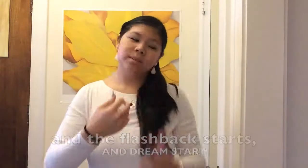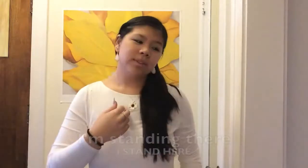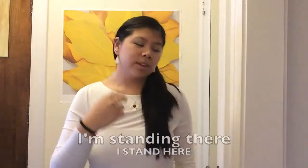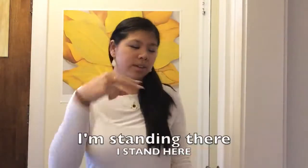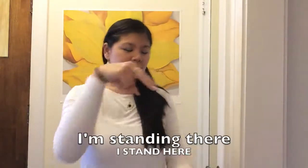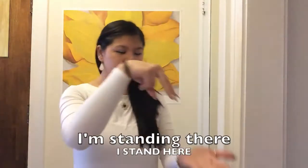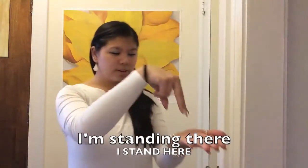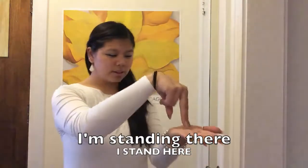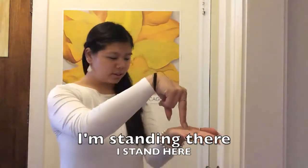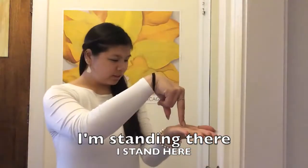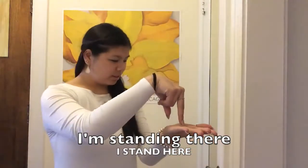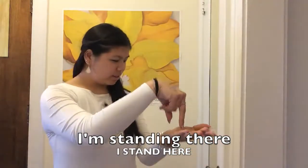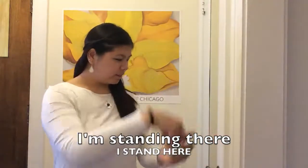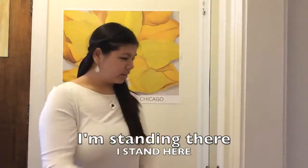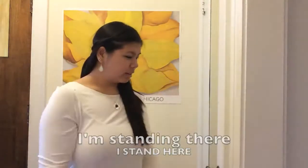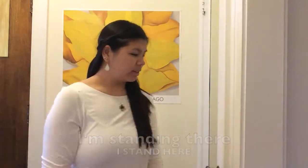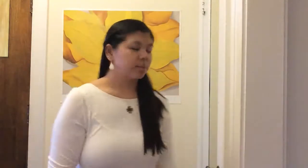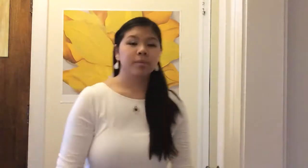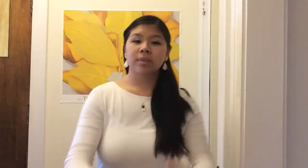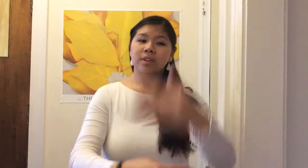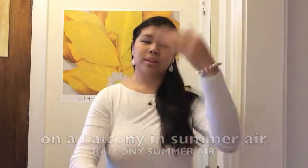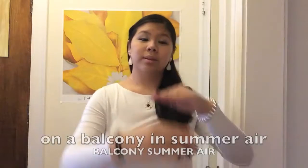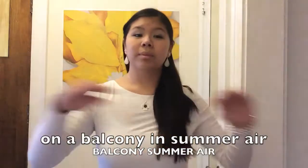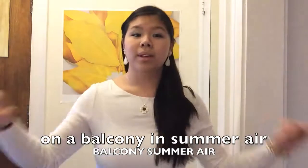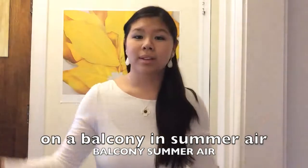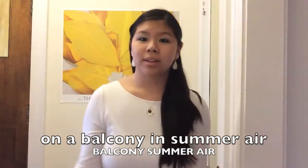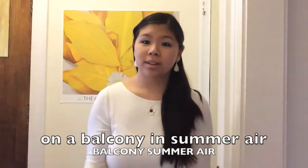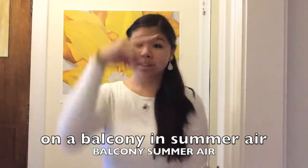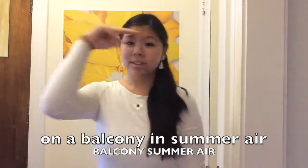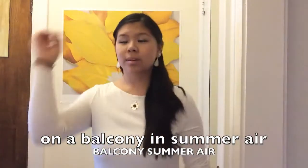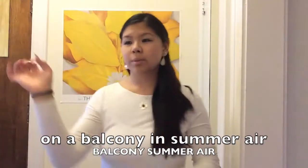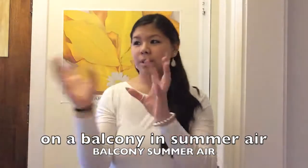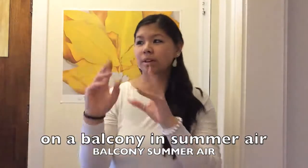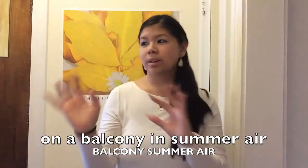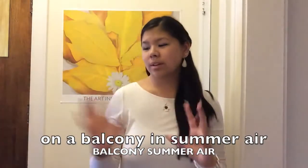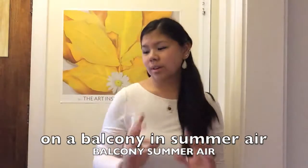I'm standing there On the balcony in summer air